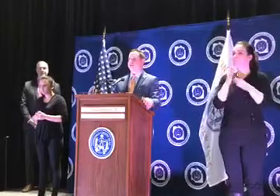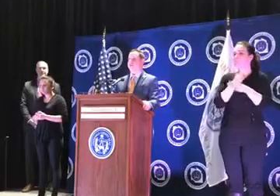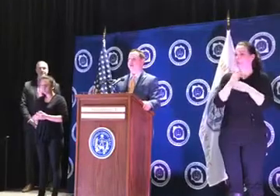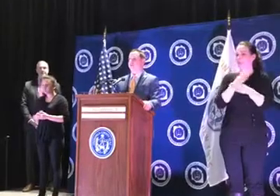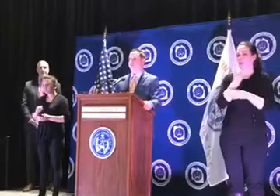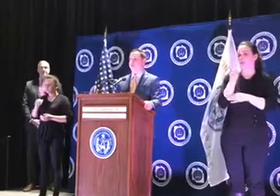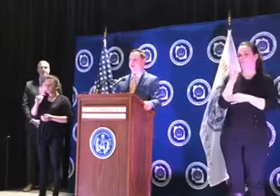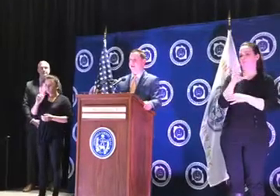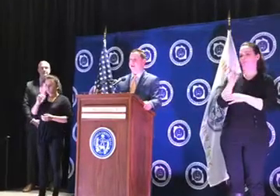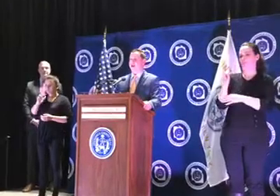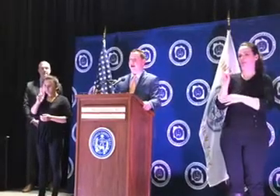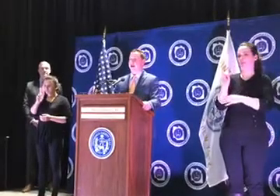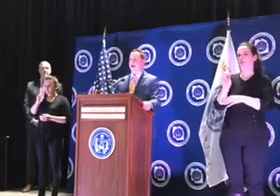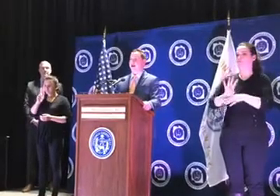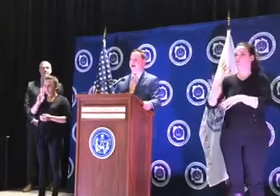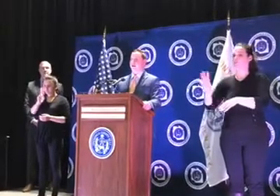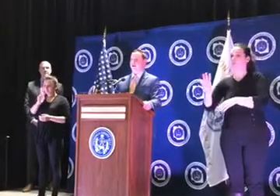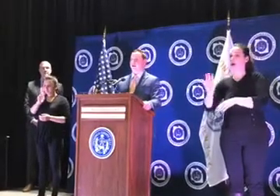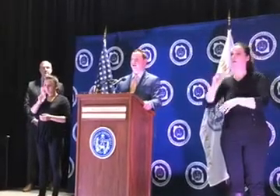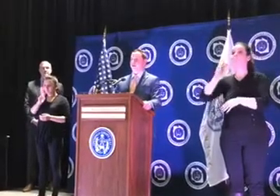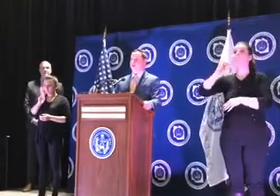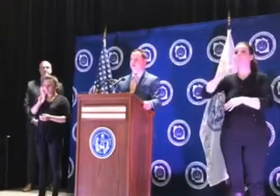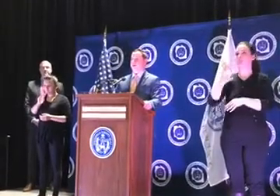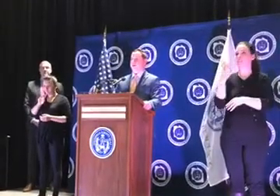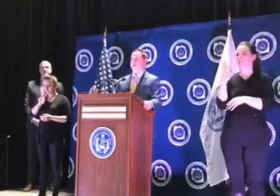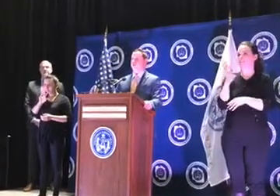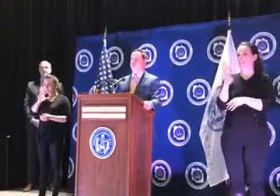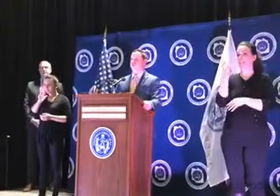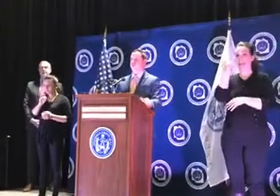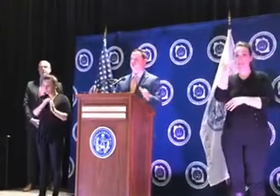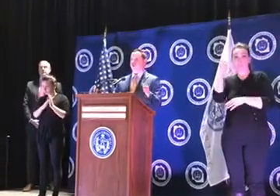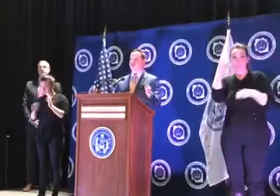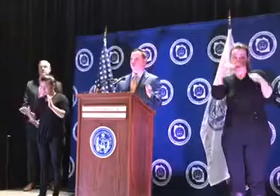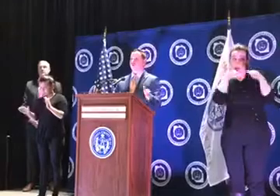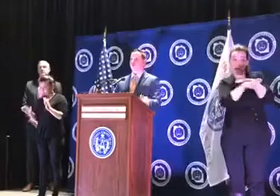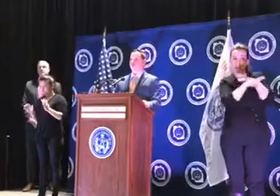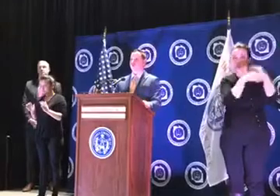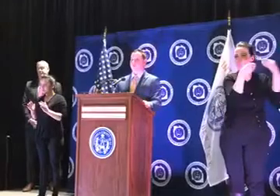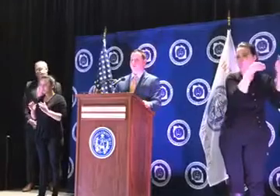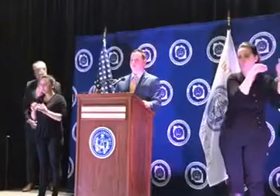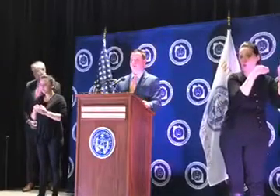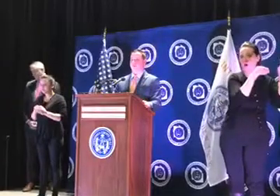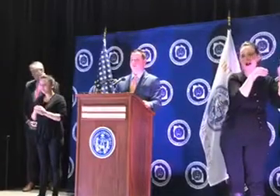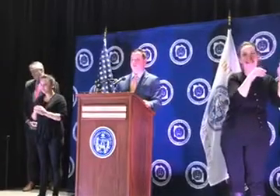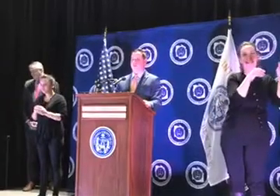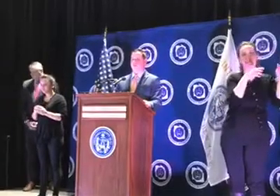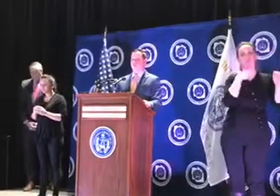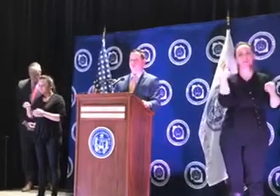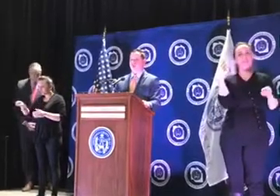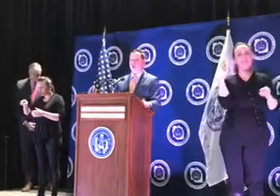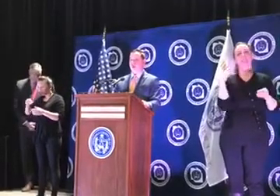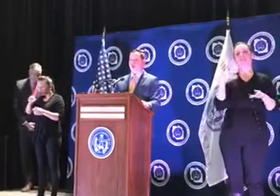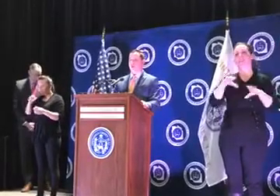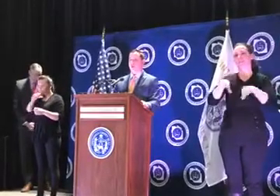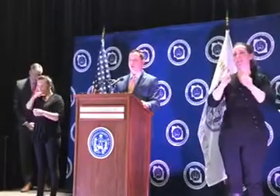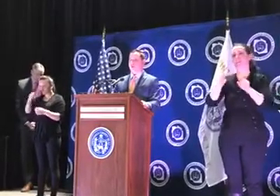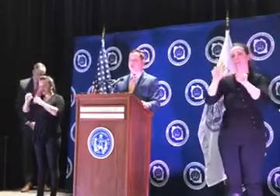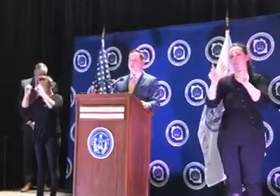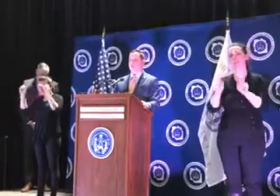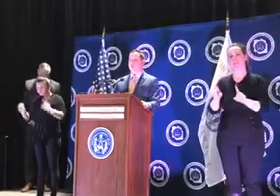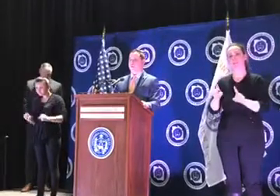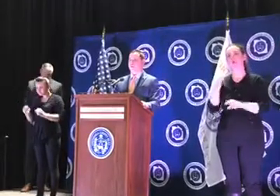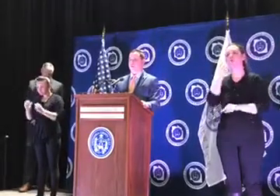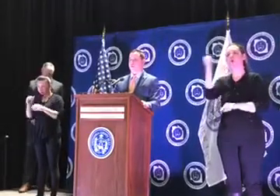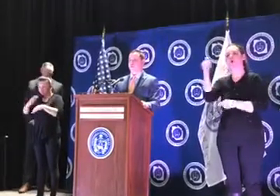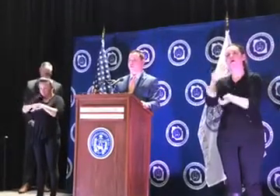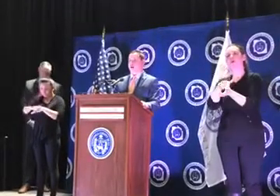17th, St. Patrick's Day, last week, if you went to a Shodi's, we would like to hear from you, or we want you to